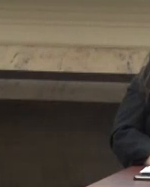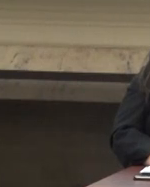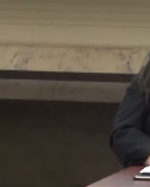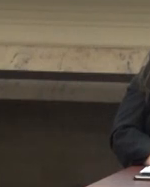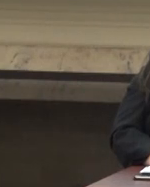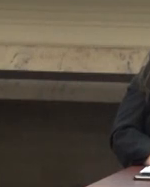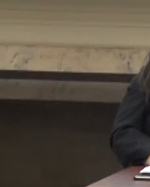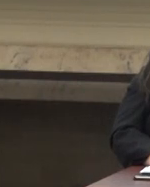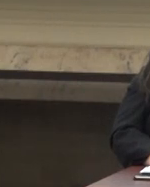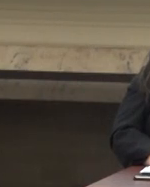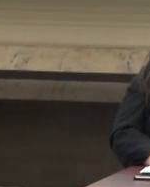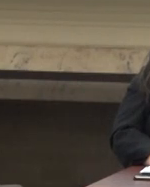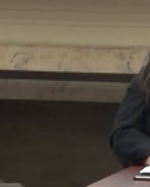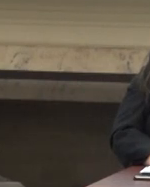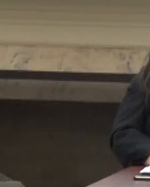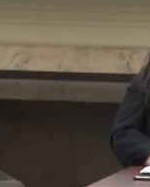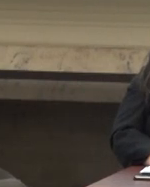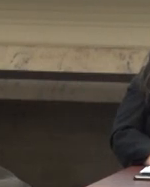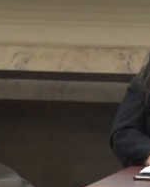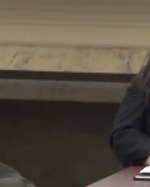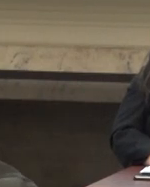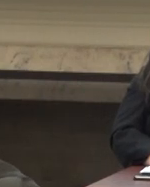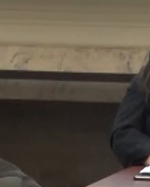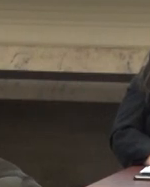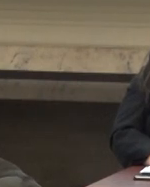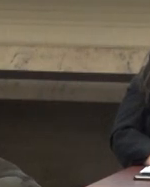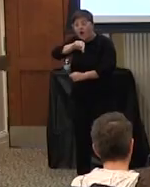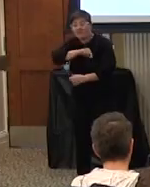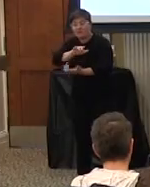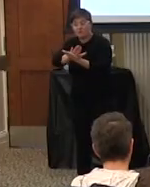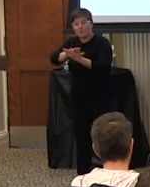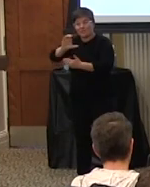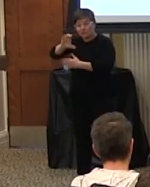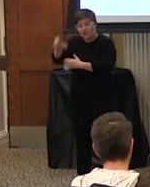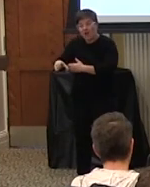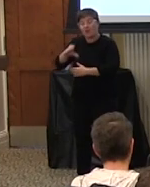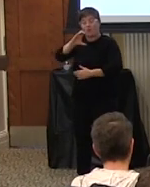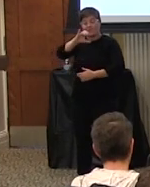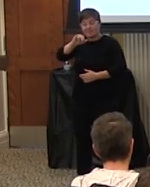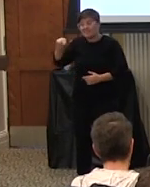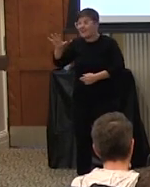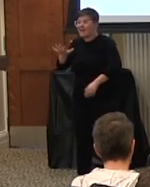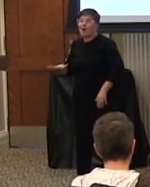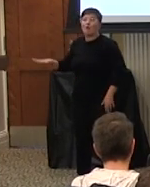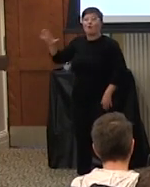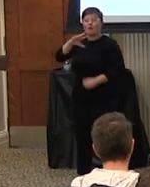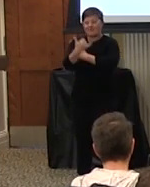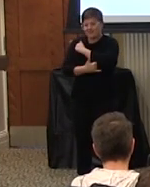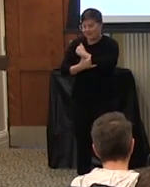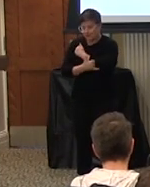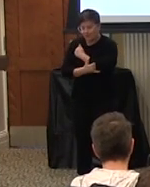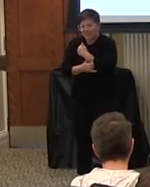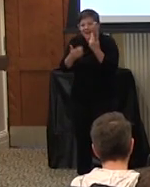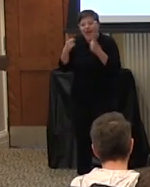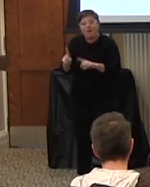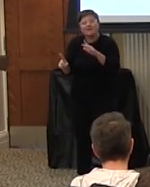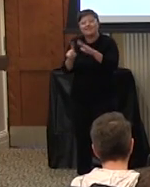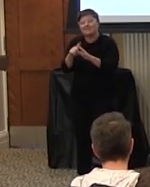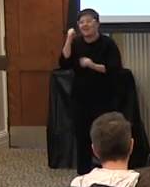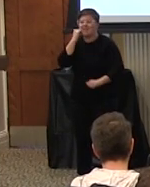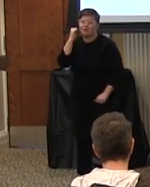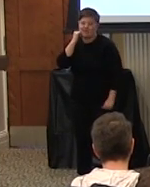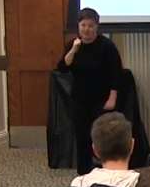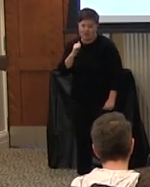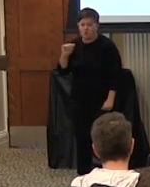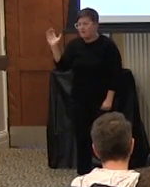a we around hoping for quality schools in chicago in cincinnati and across the country these happen every day you've got to find